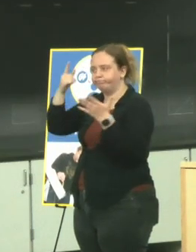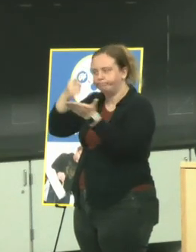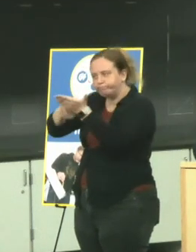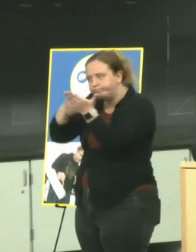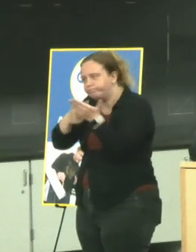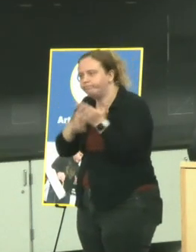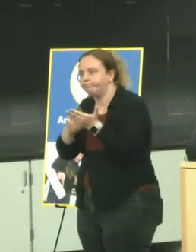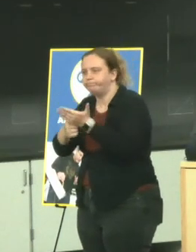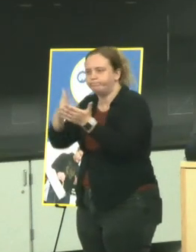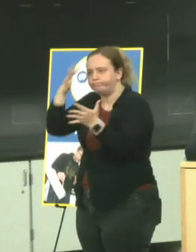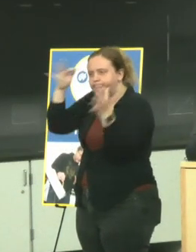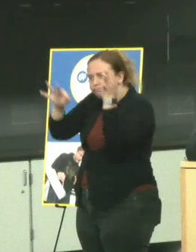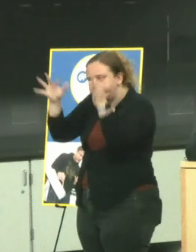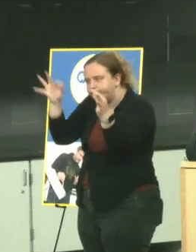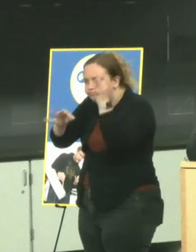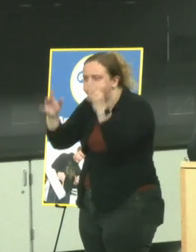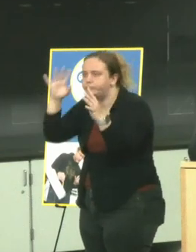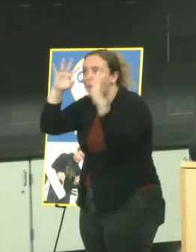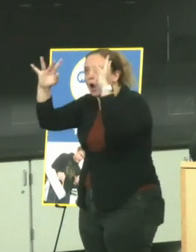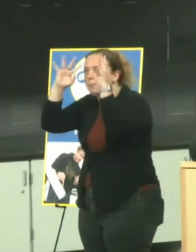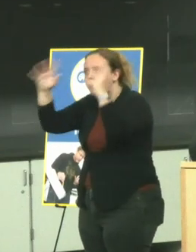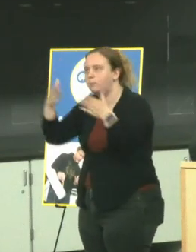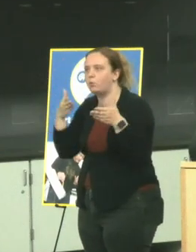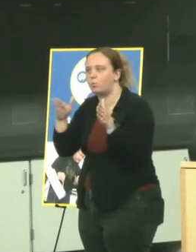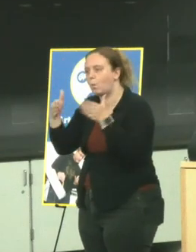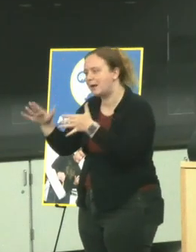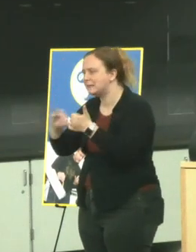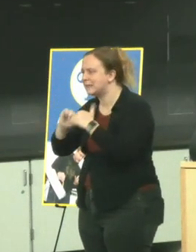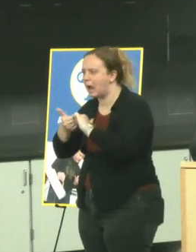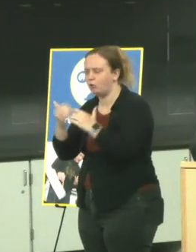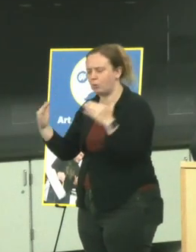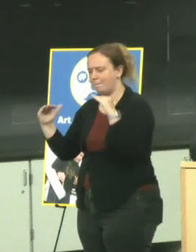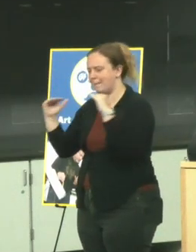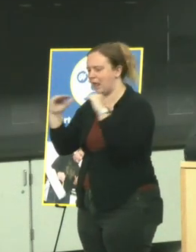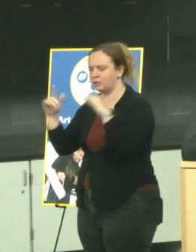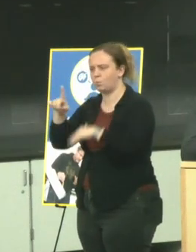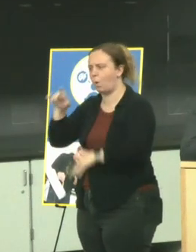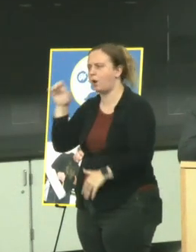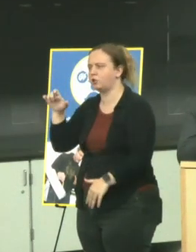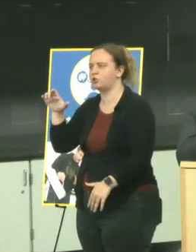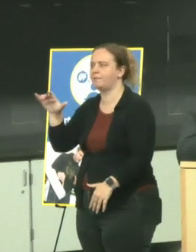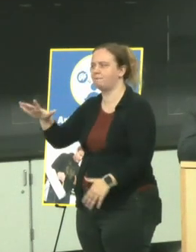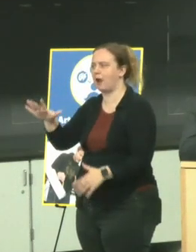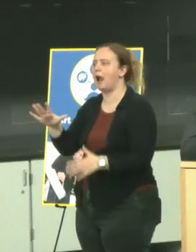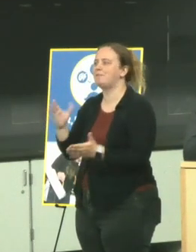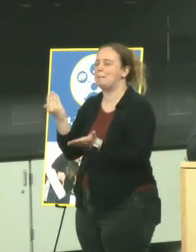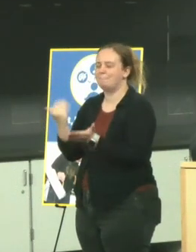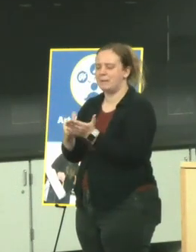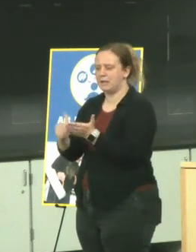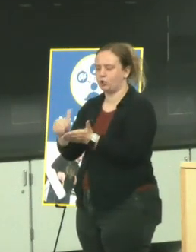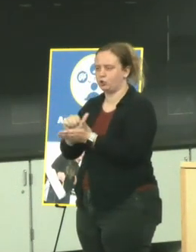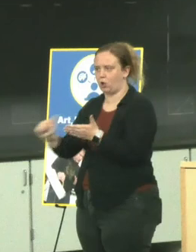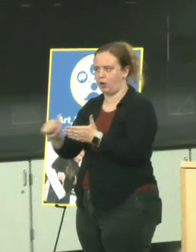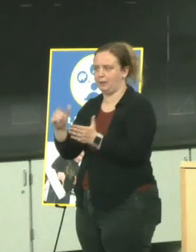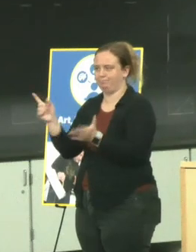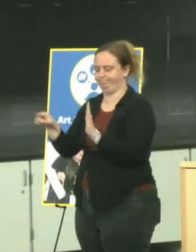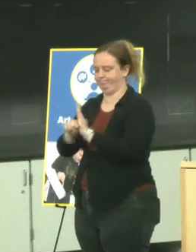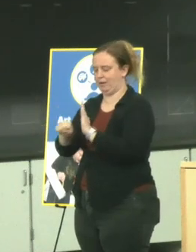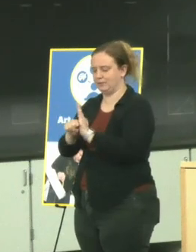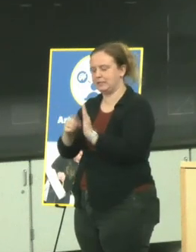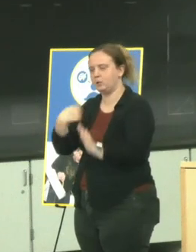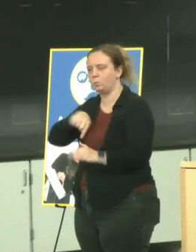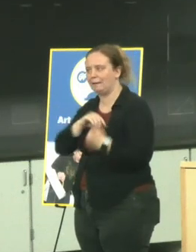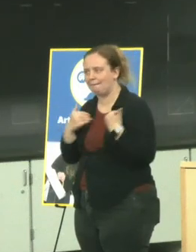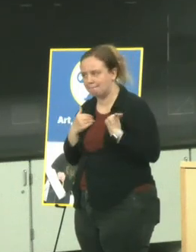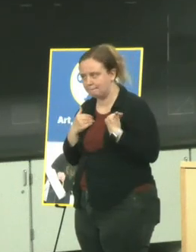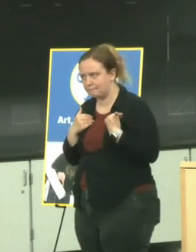to balance the $105 million budget deficit that we've had. And so we'll be giving the board our